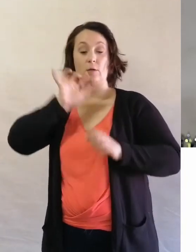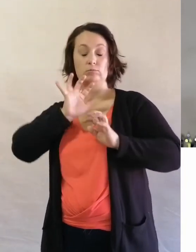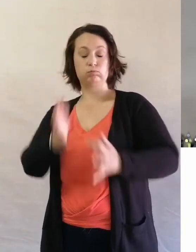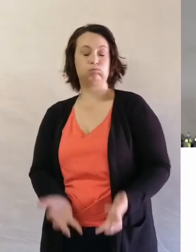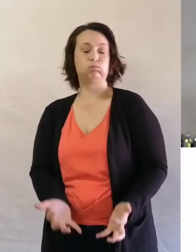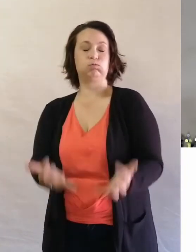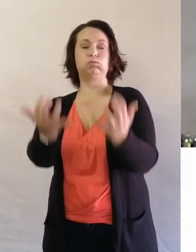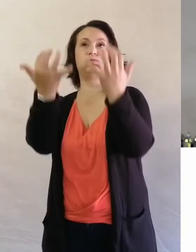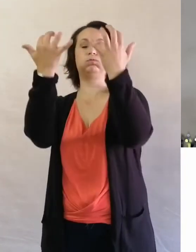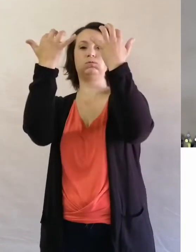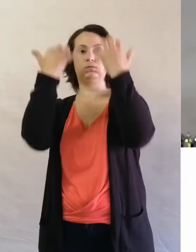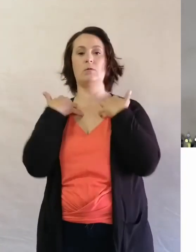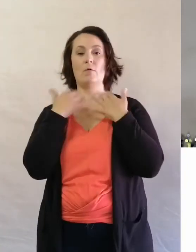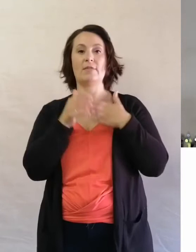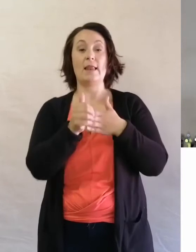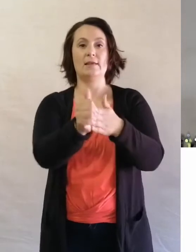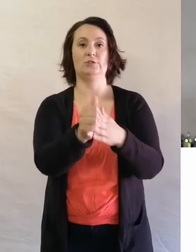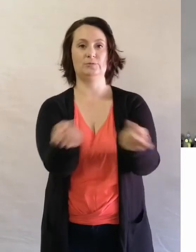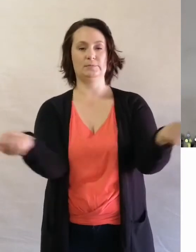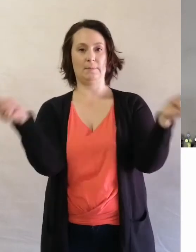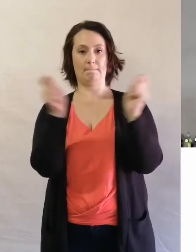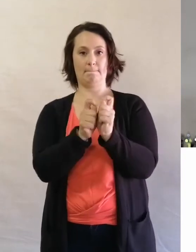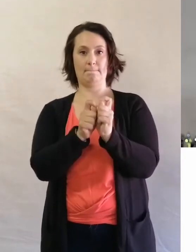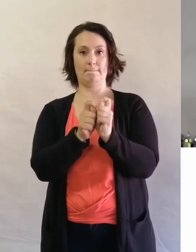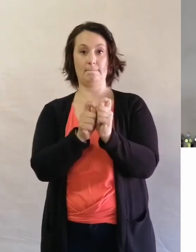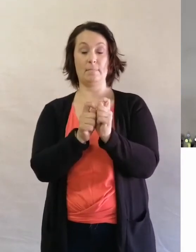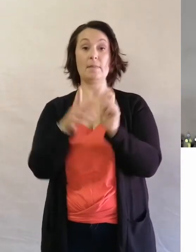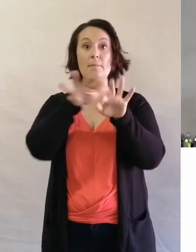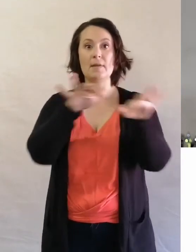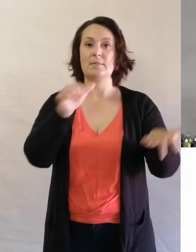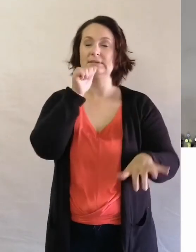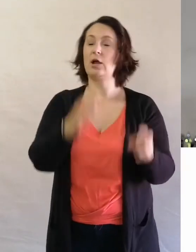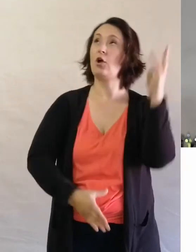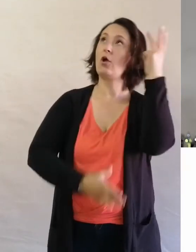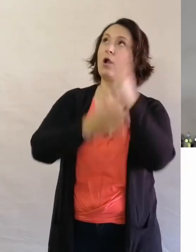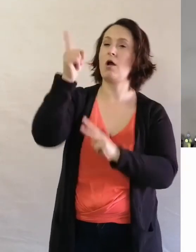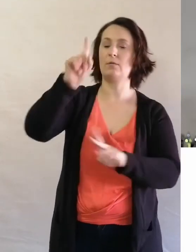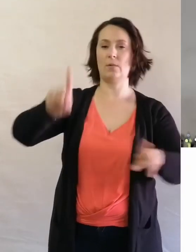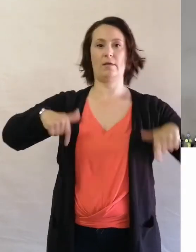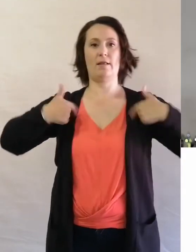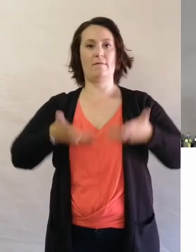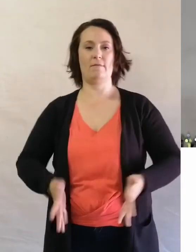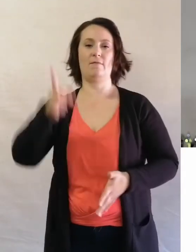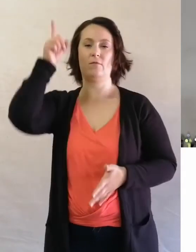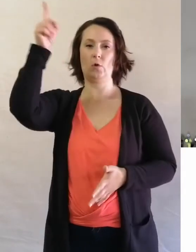as the saints, as the people say, God, we want to live for you, wholeheartedly for